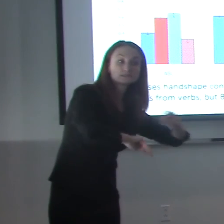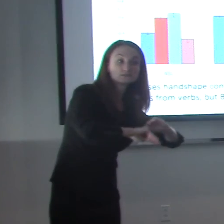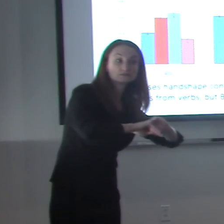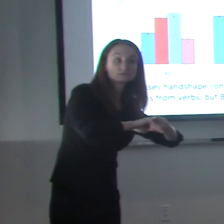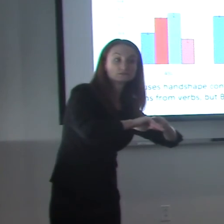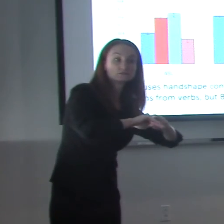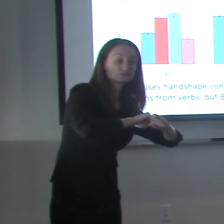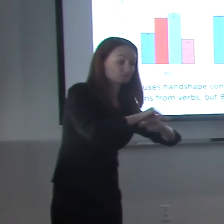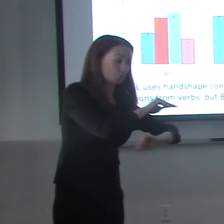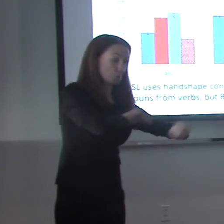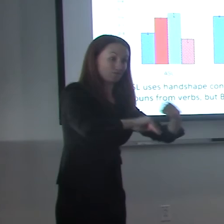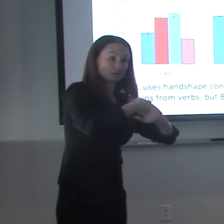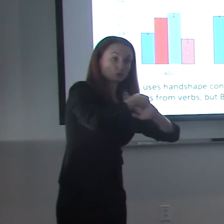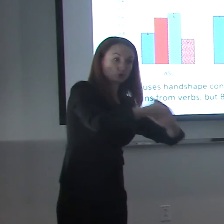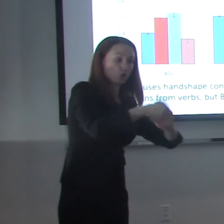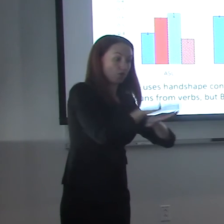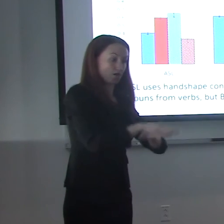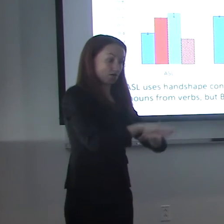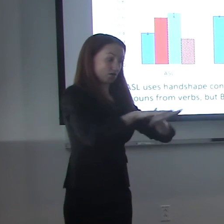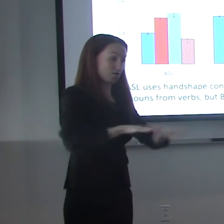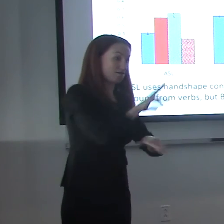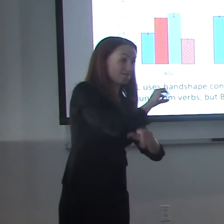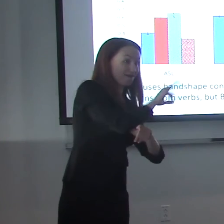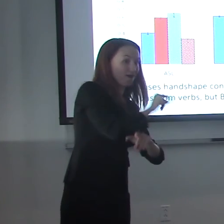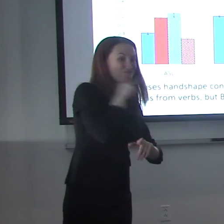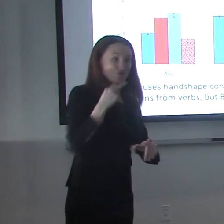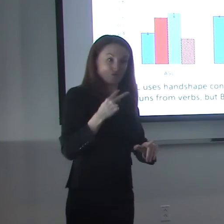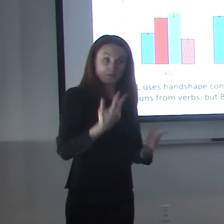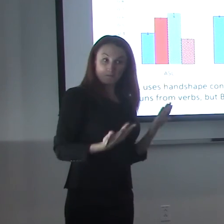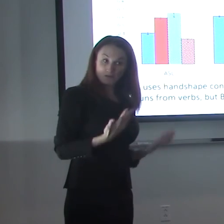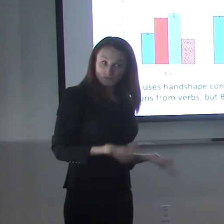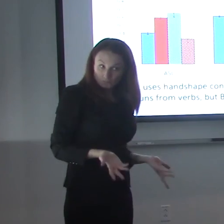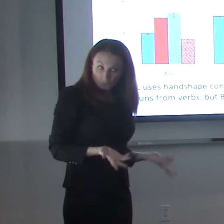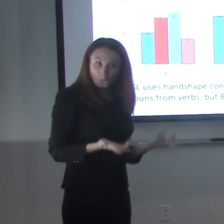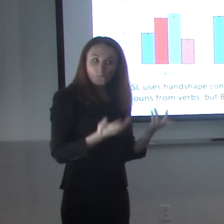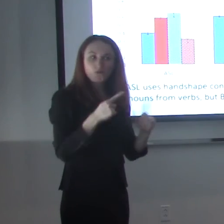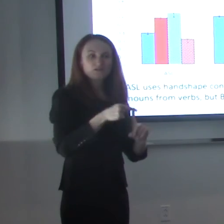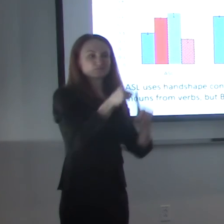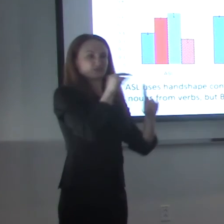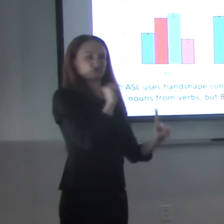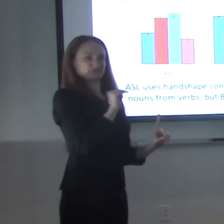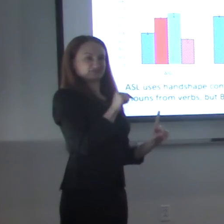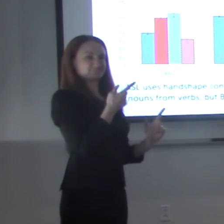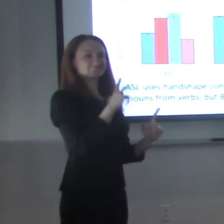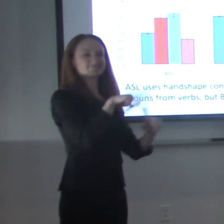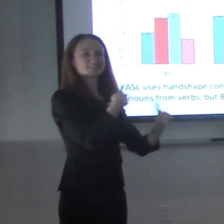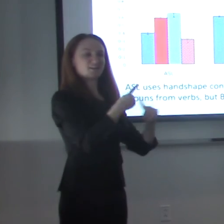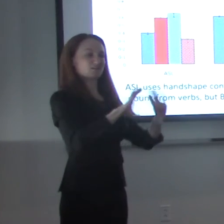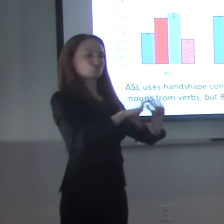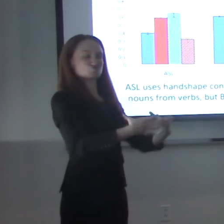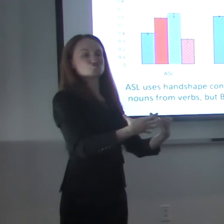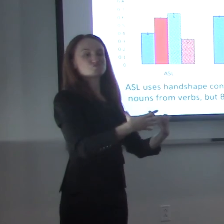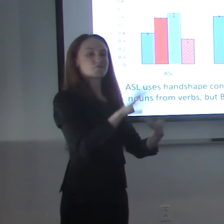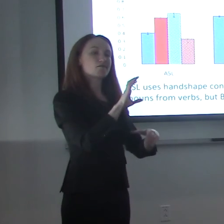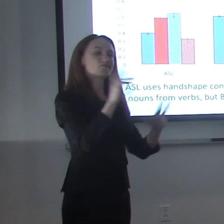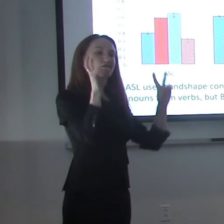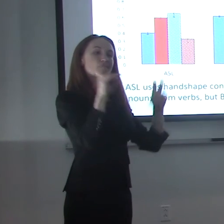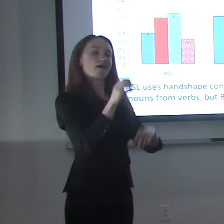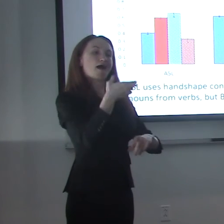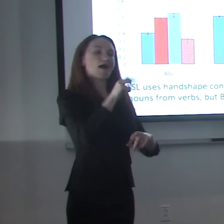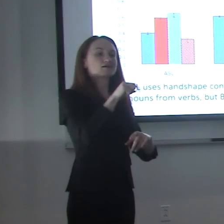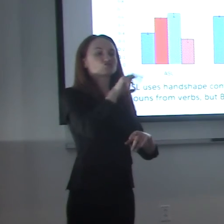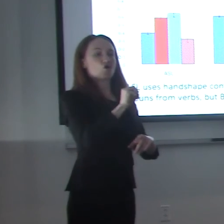to make the distinction between nouns and verbs, especially in this group of act-on verbs and